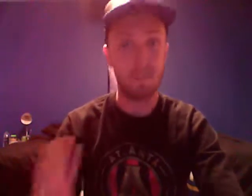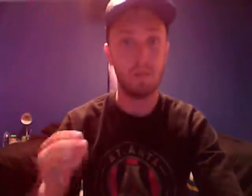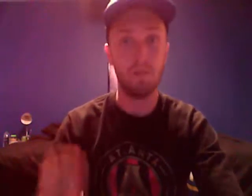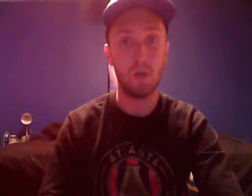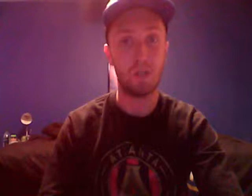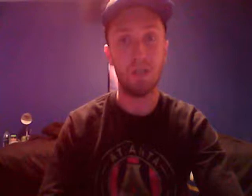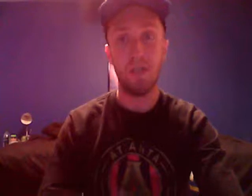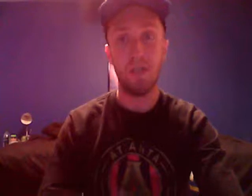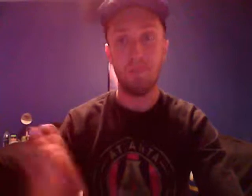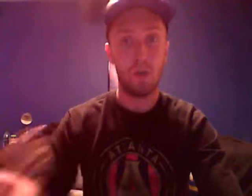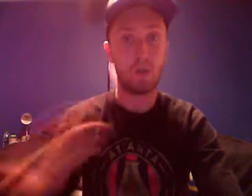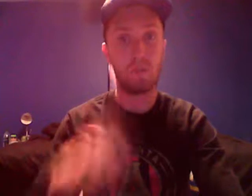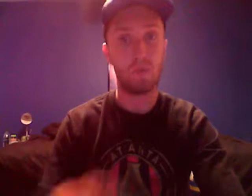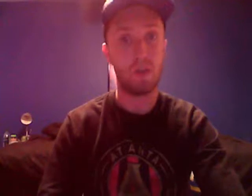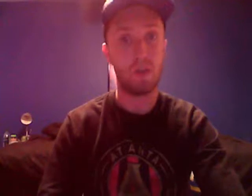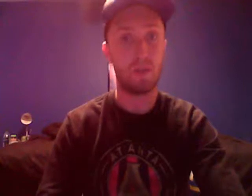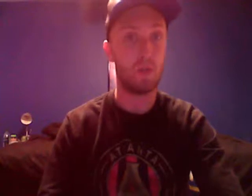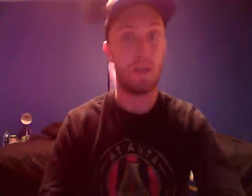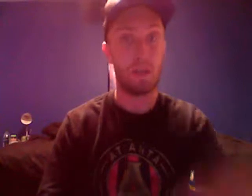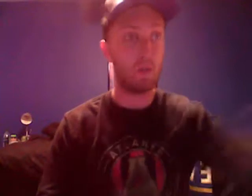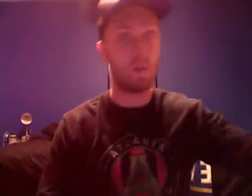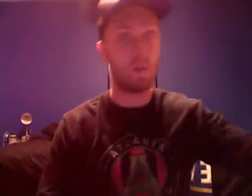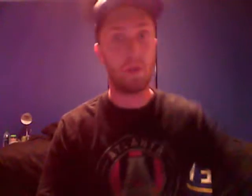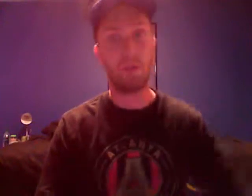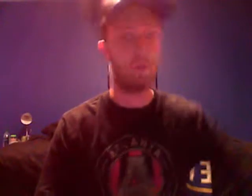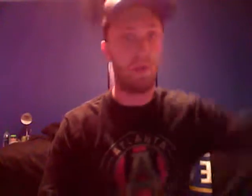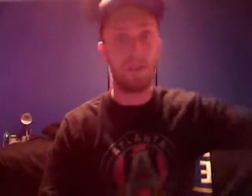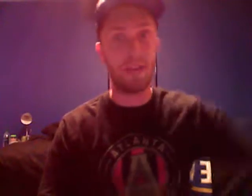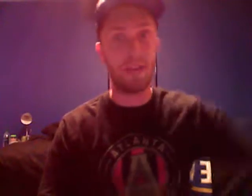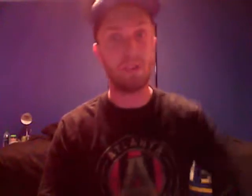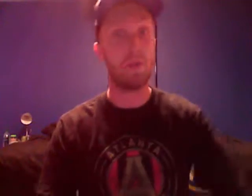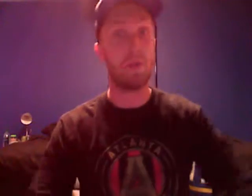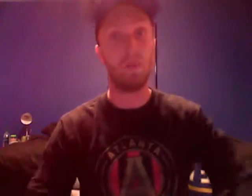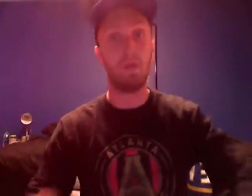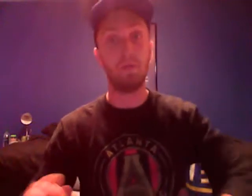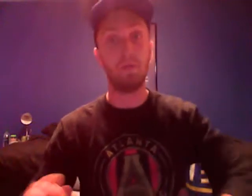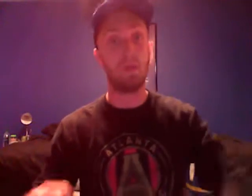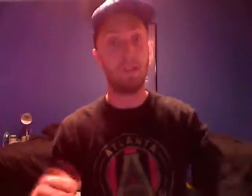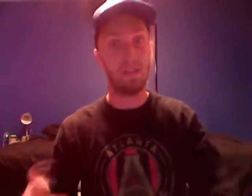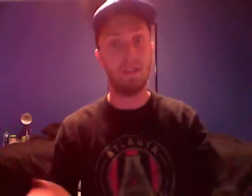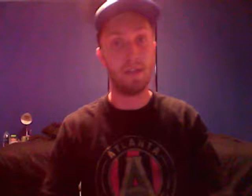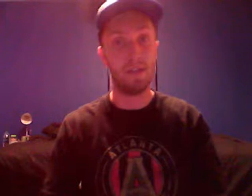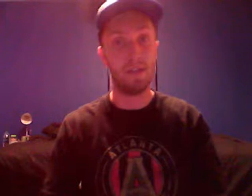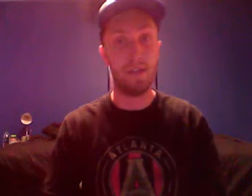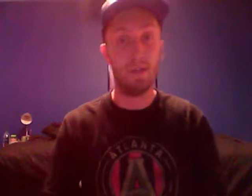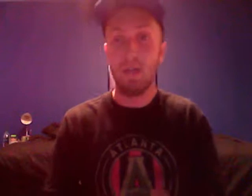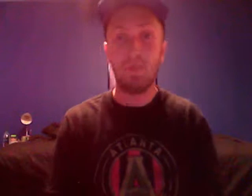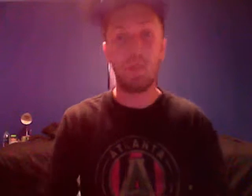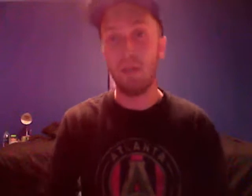constantly in motion. Ball comes across, okay, they're going up for header. There's five guys there. Okay, well, I'm going to be ready in case he nods it down. But you're